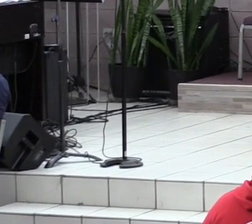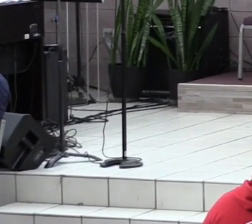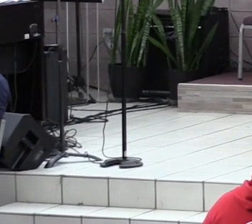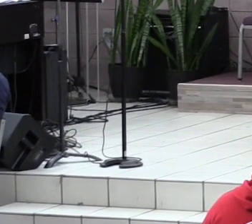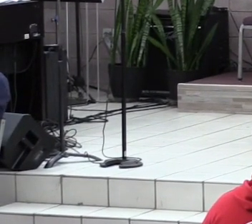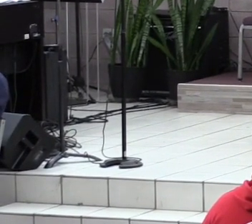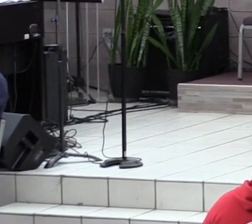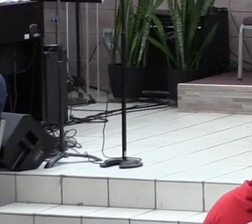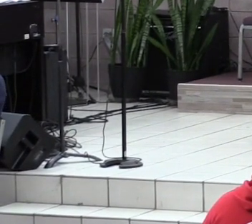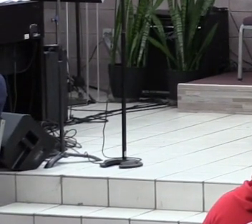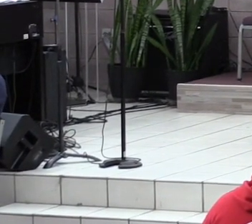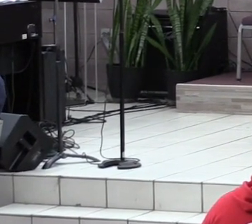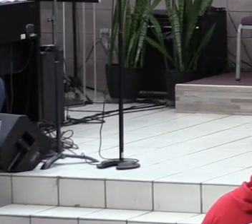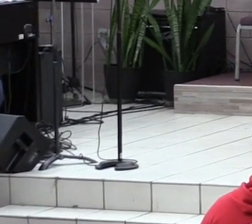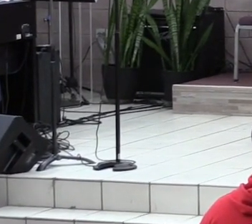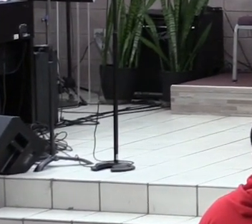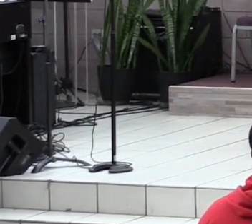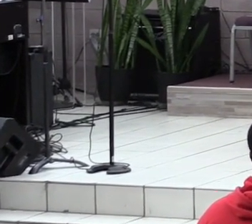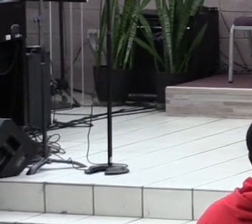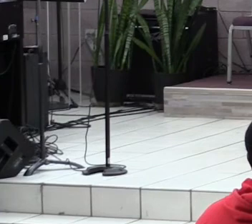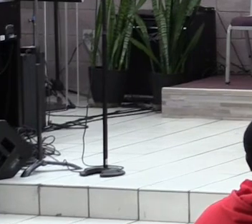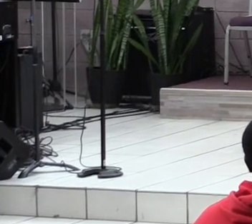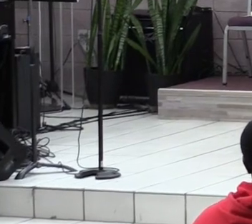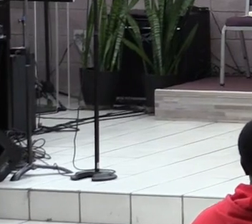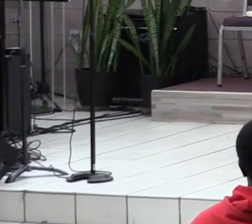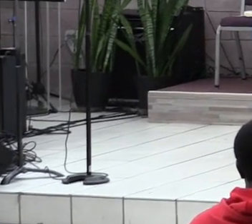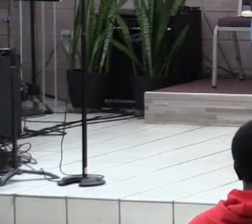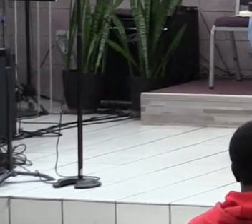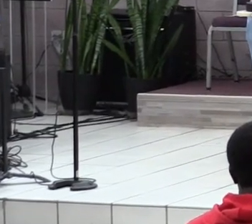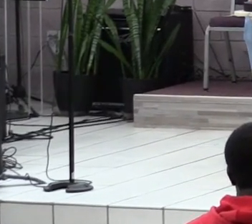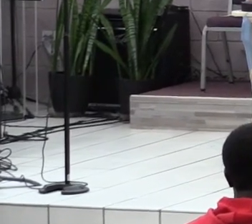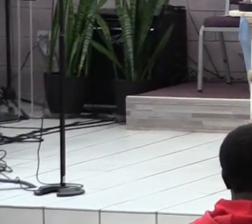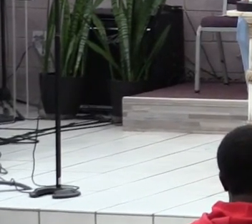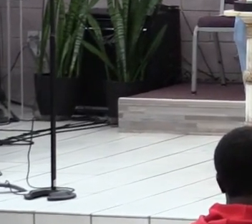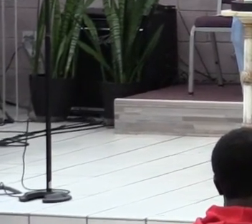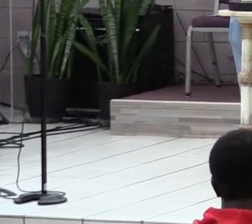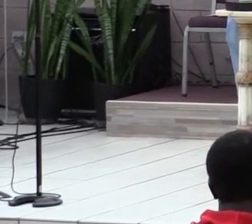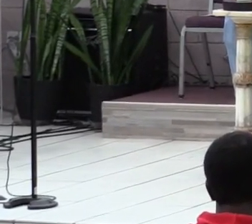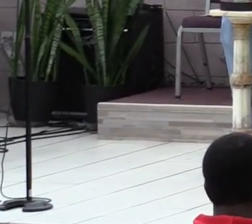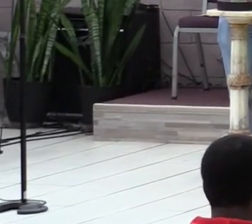who thankfully is still with us on this side.